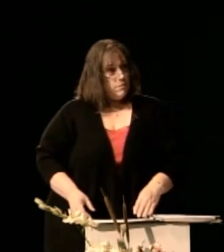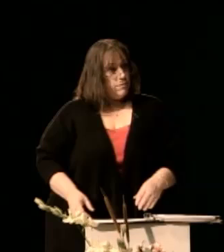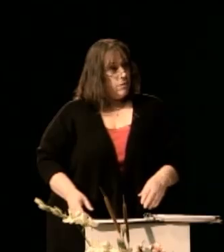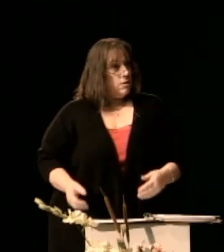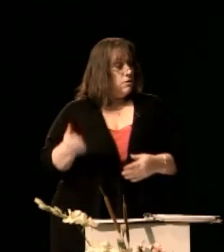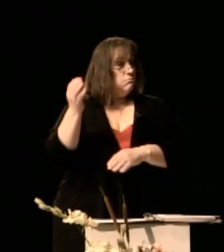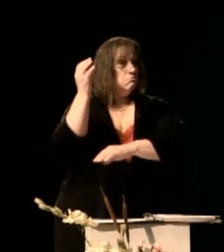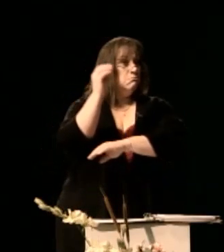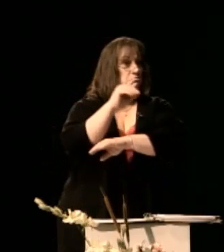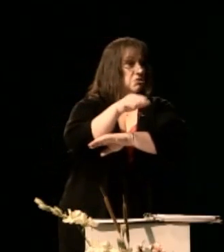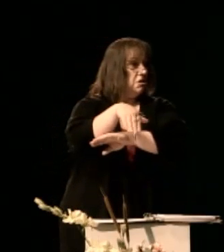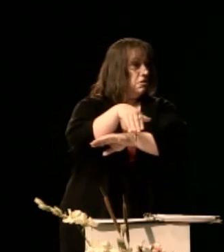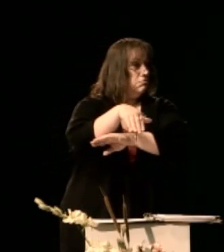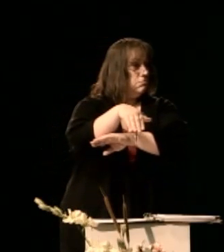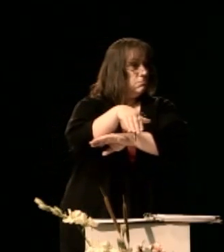You know, tonight?